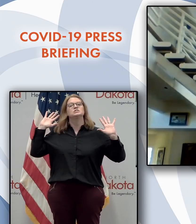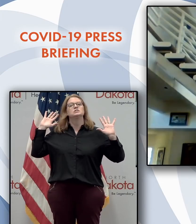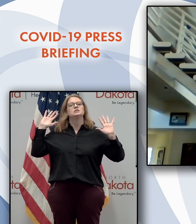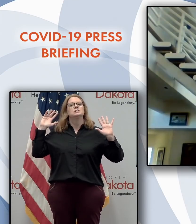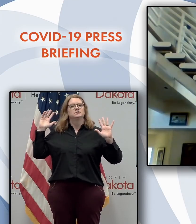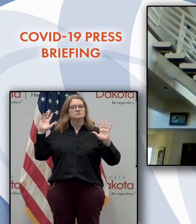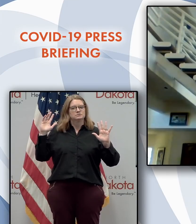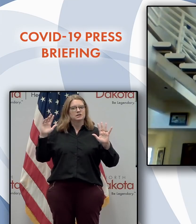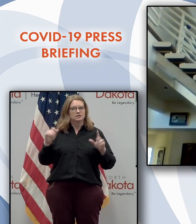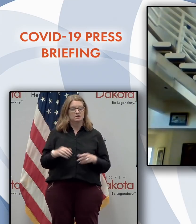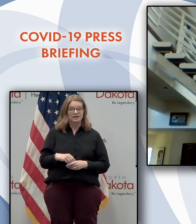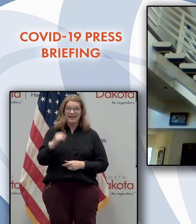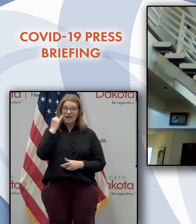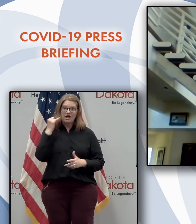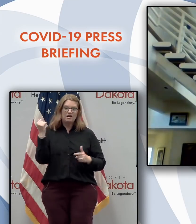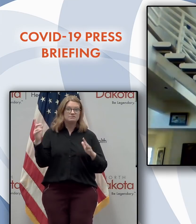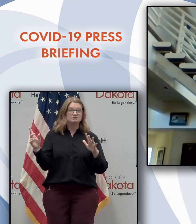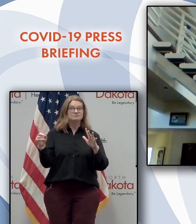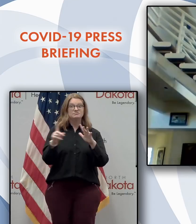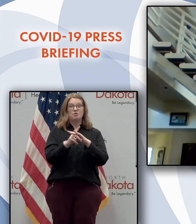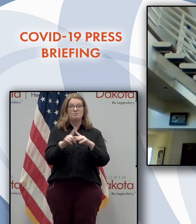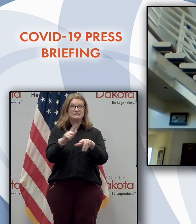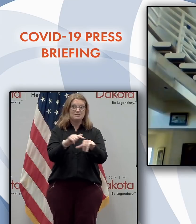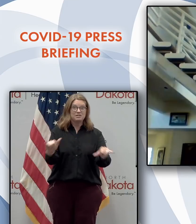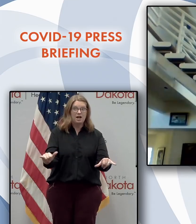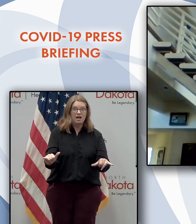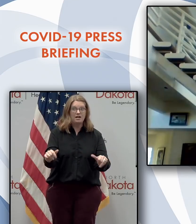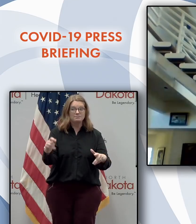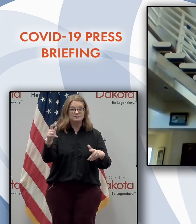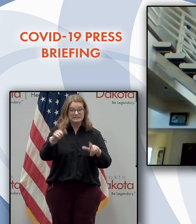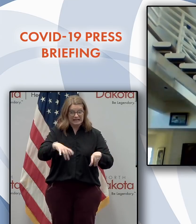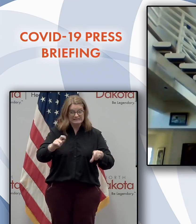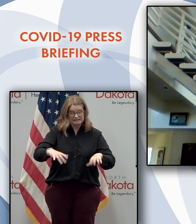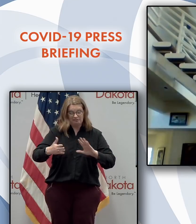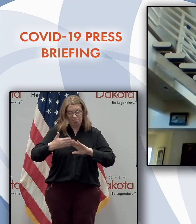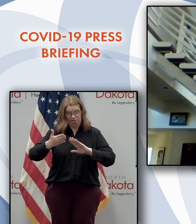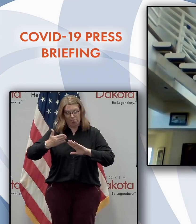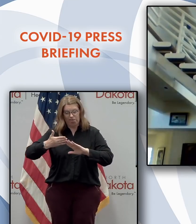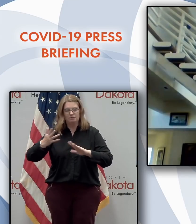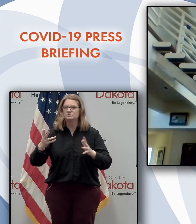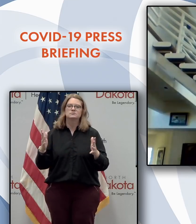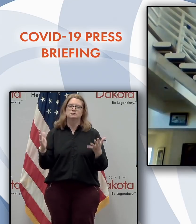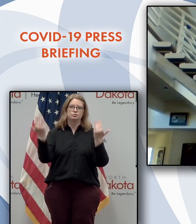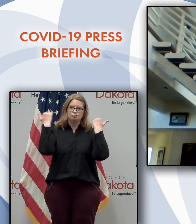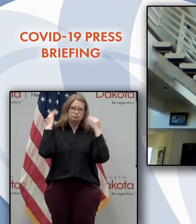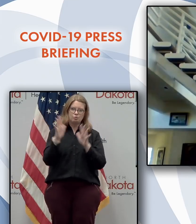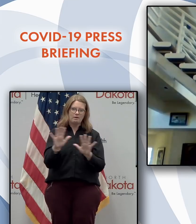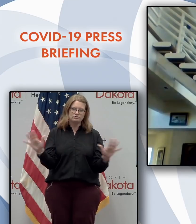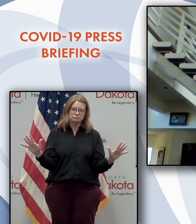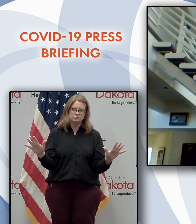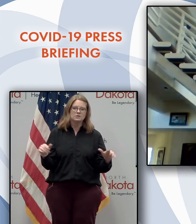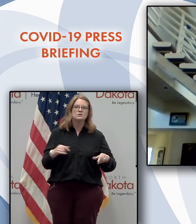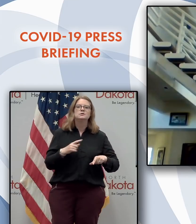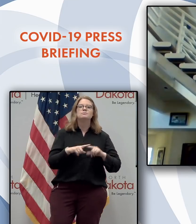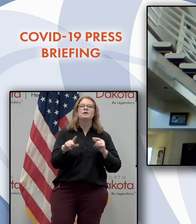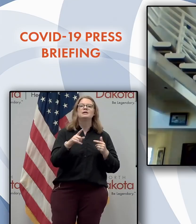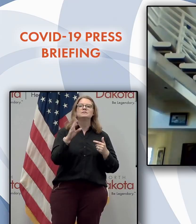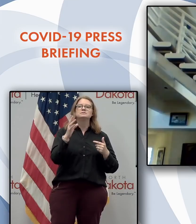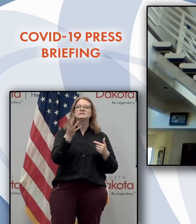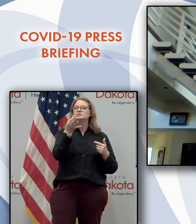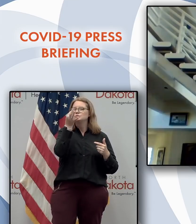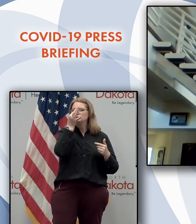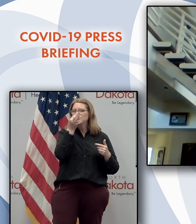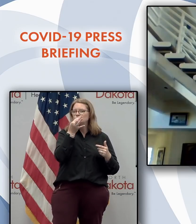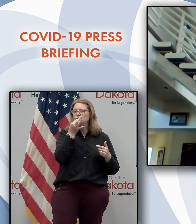otherwise overwhelm the system. And you should, and the rest of the state should see that schedule in the very